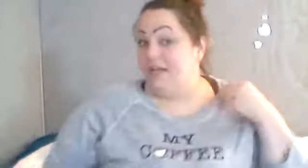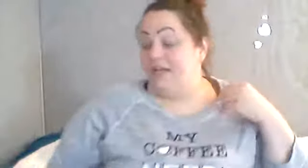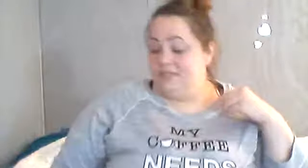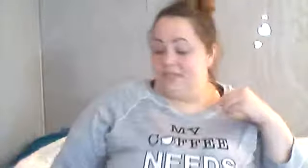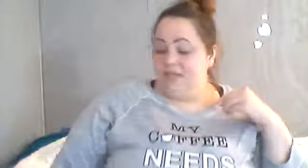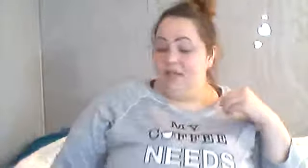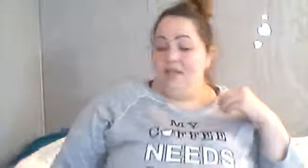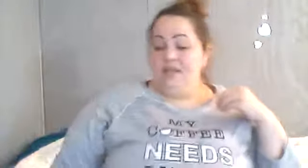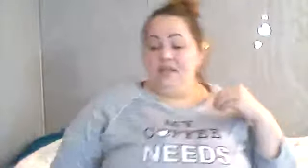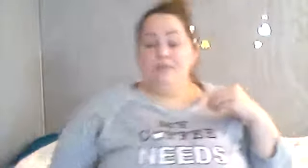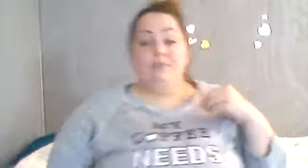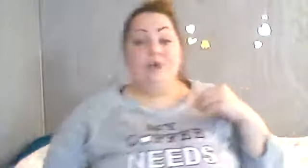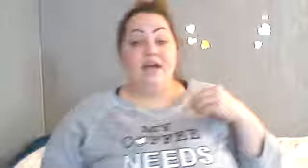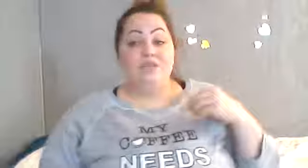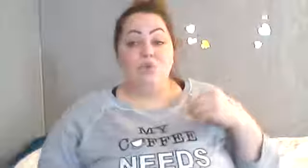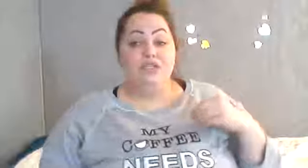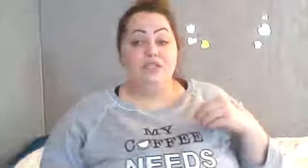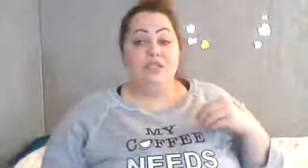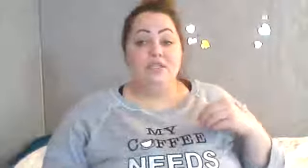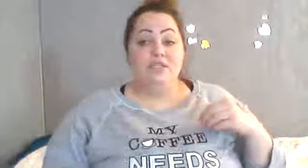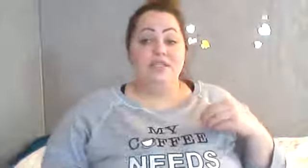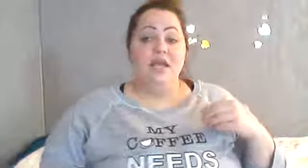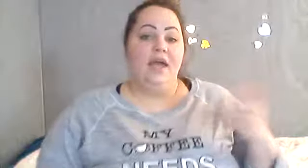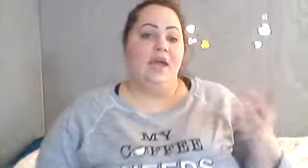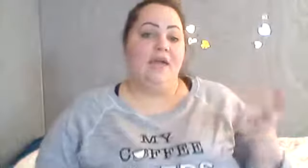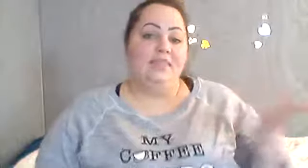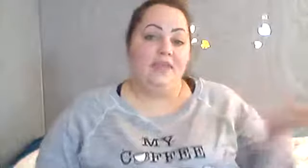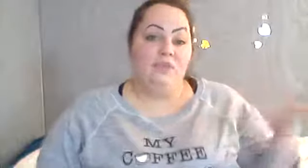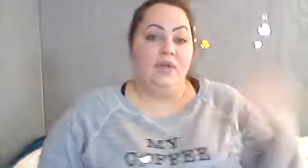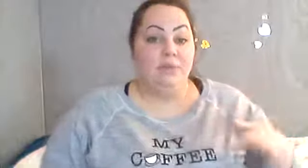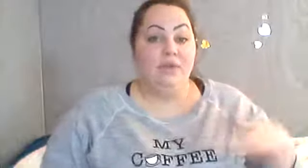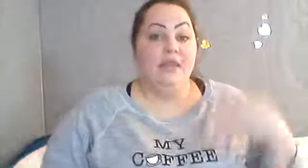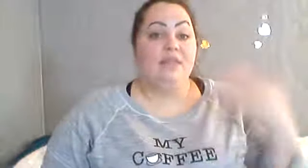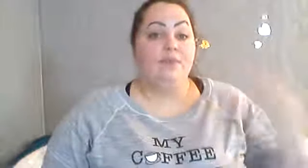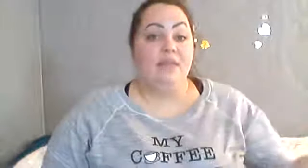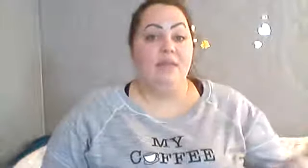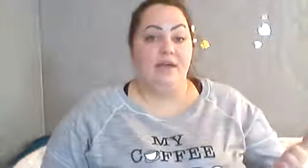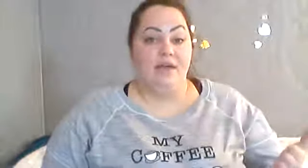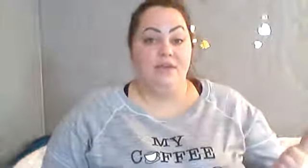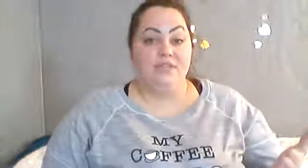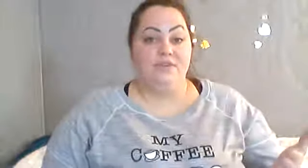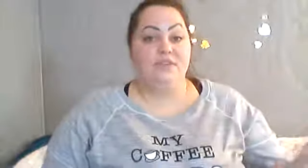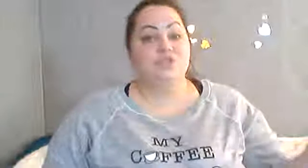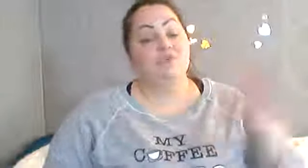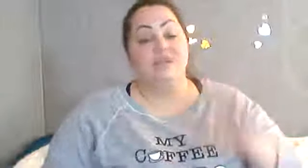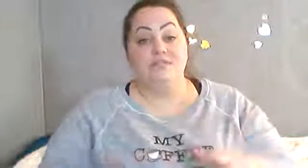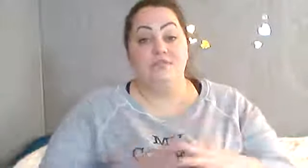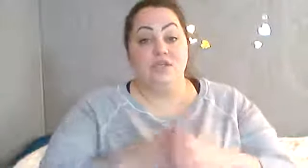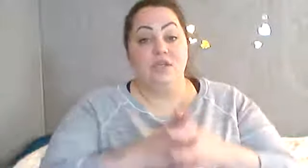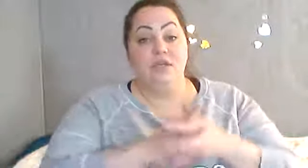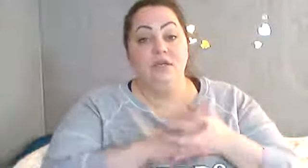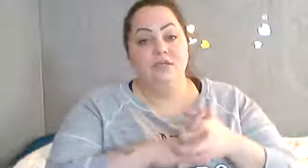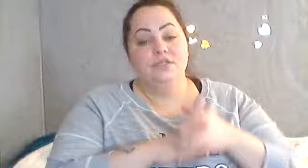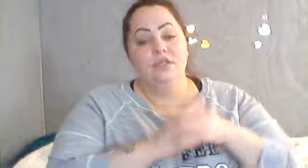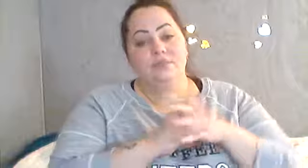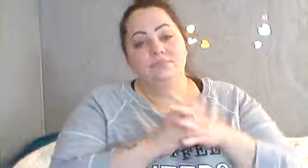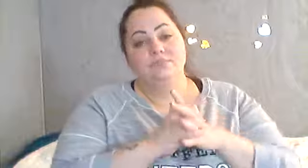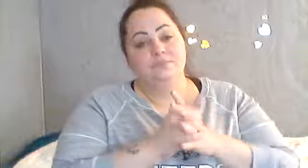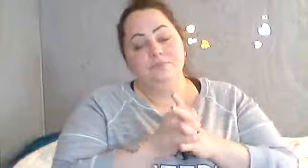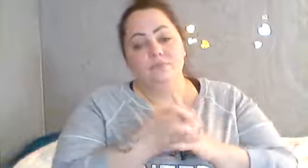signs and letting people ask questions. And then we had a break, and then we came back and got serious, or vice versa. So